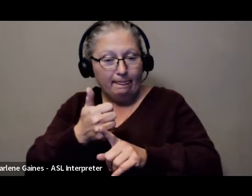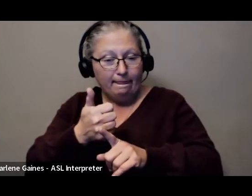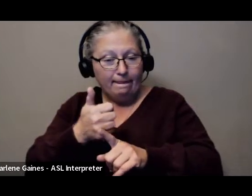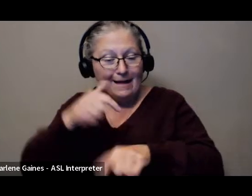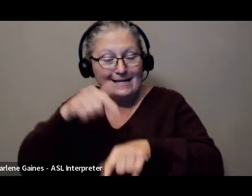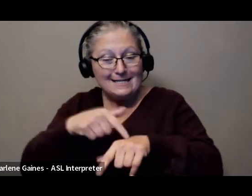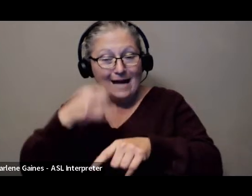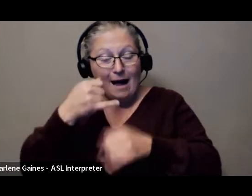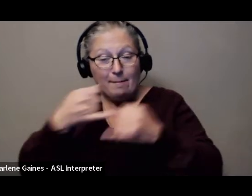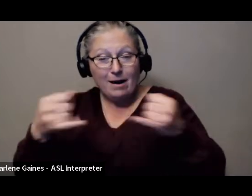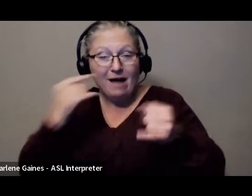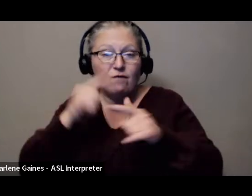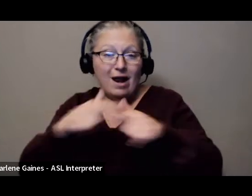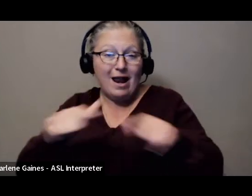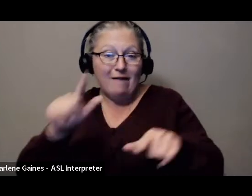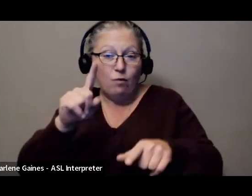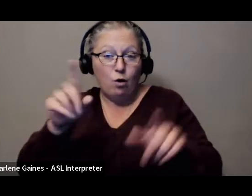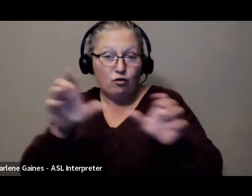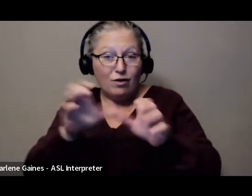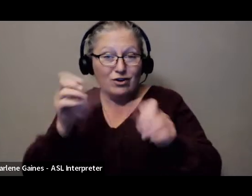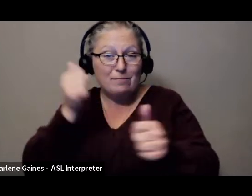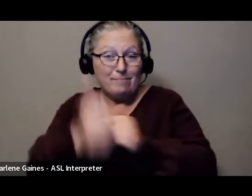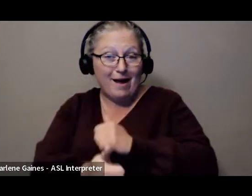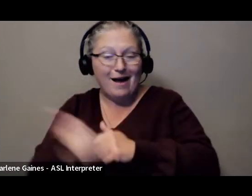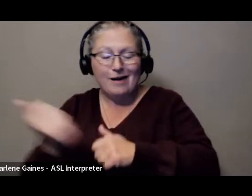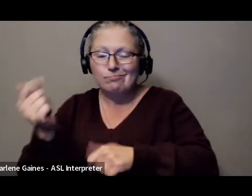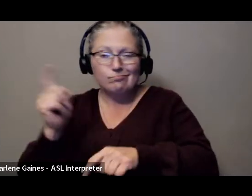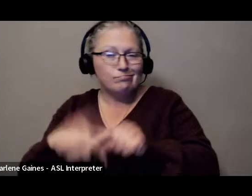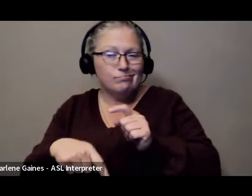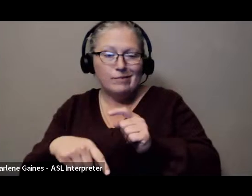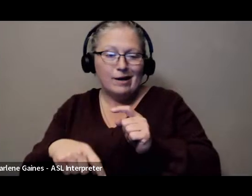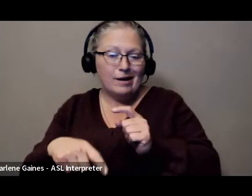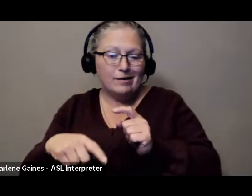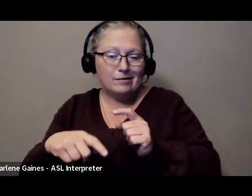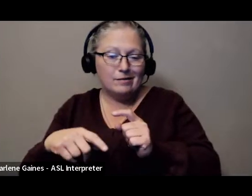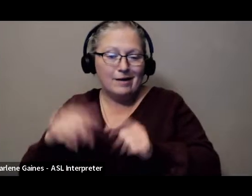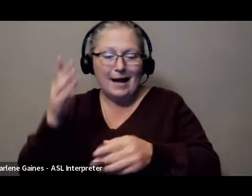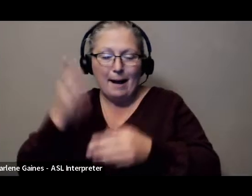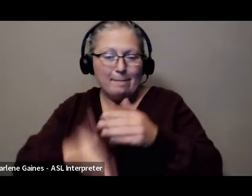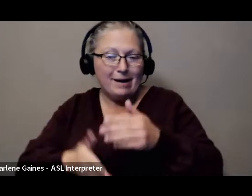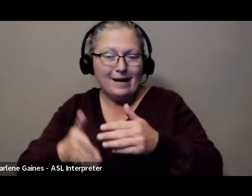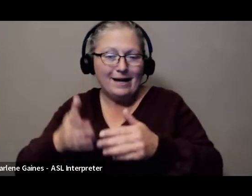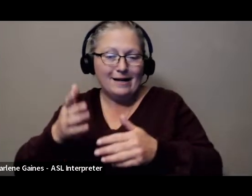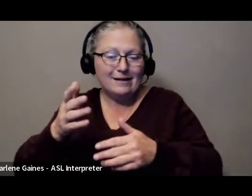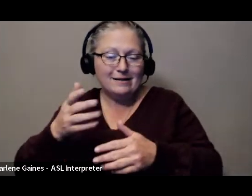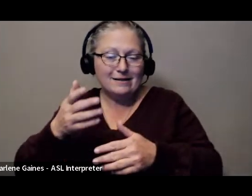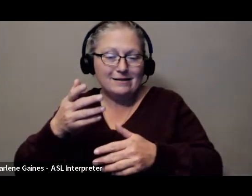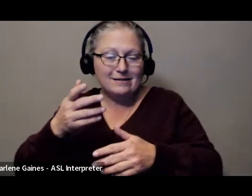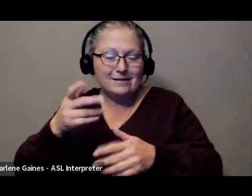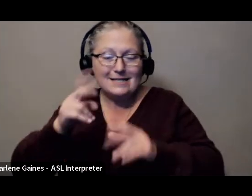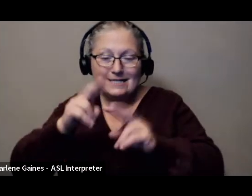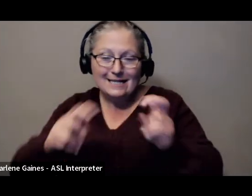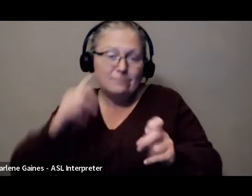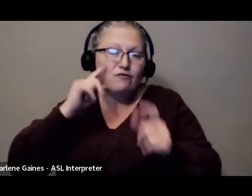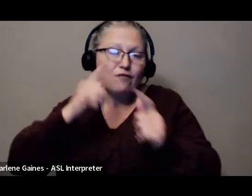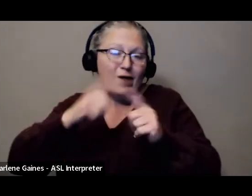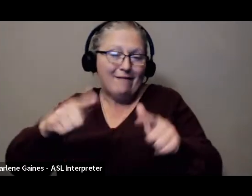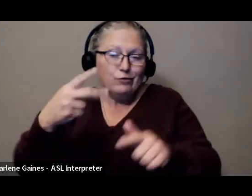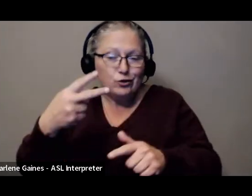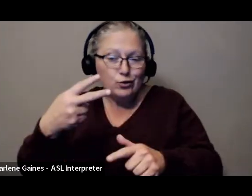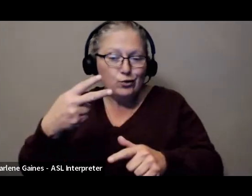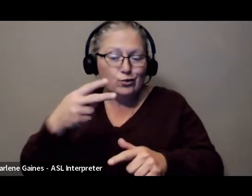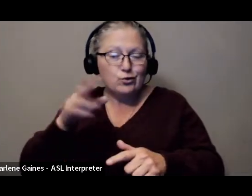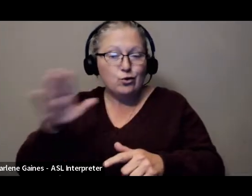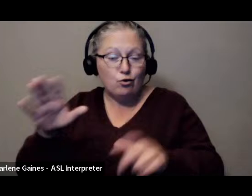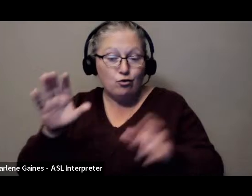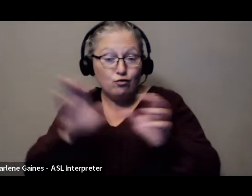timeline for the level 1 credential has passed, and she's been unable to complete the needed assessments for level 2. So